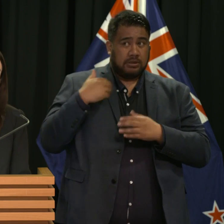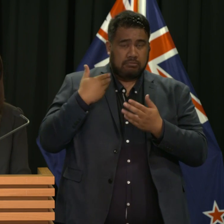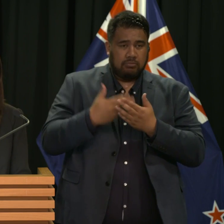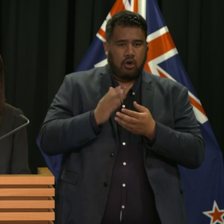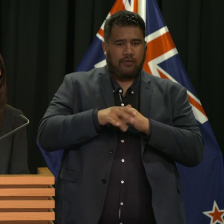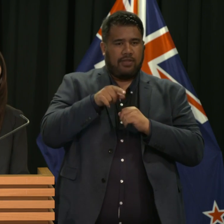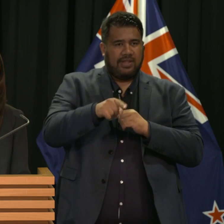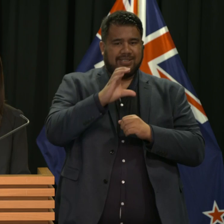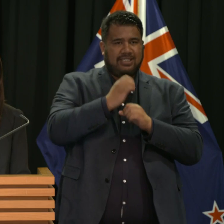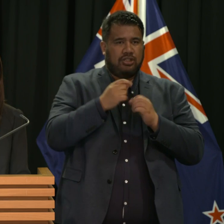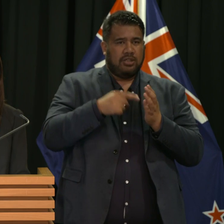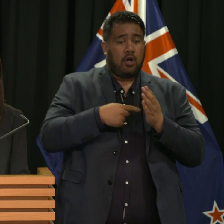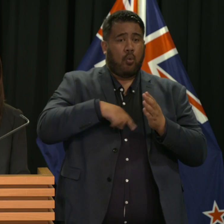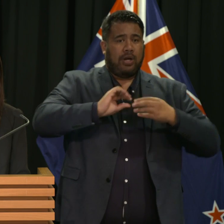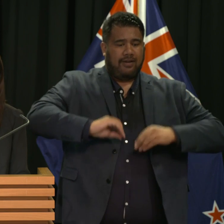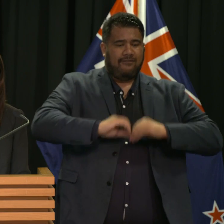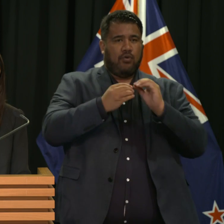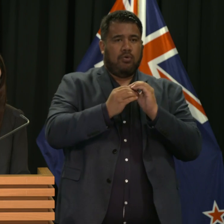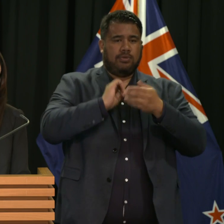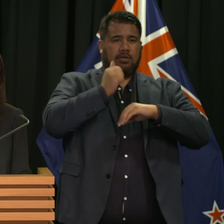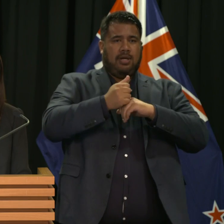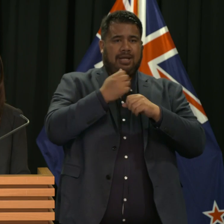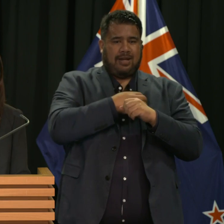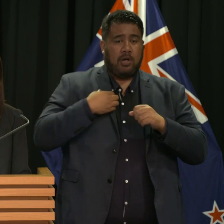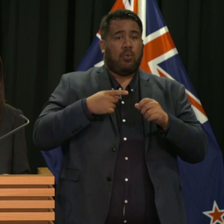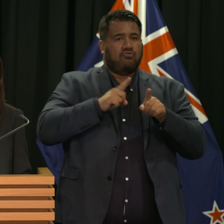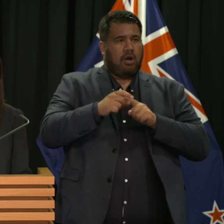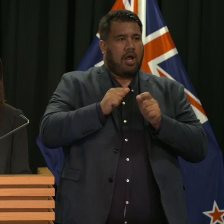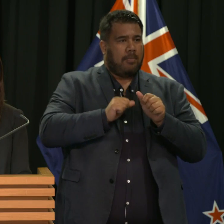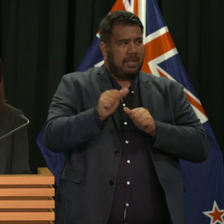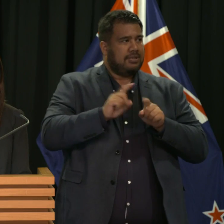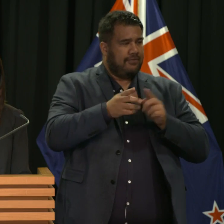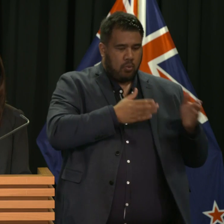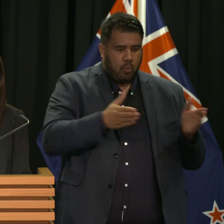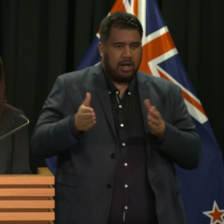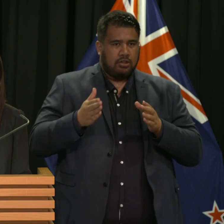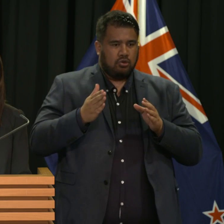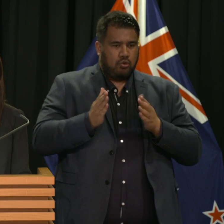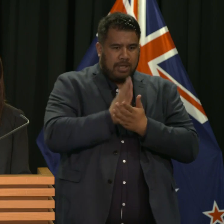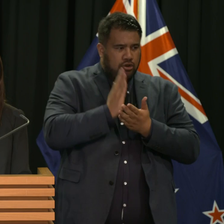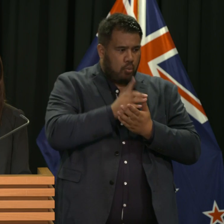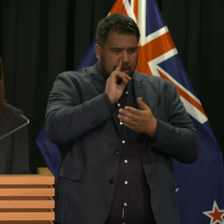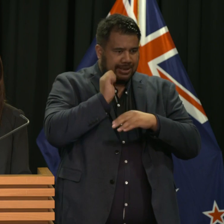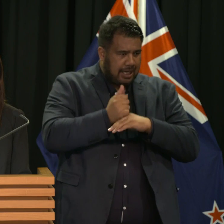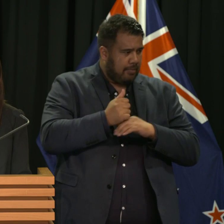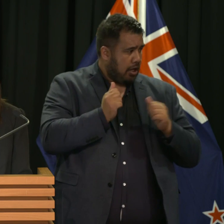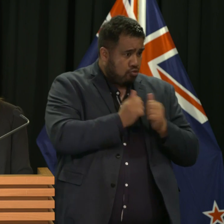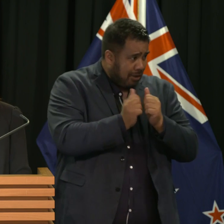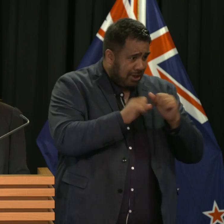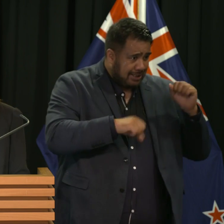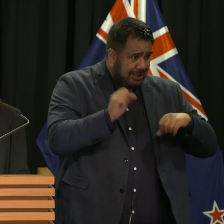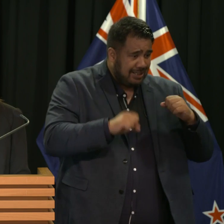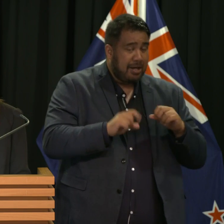issue. We formed a government. We took best endeavours to try and form a consensus to have it implemented on this occasion. We've